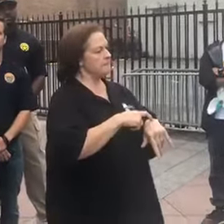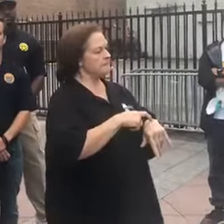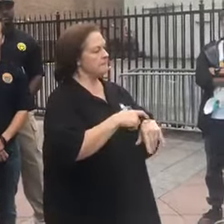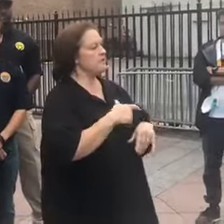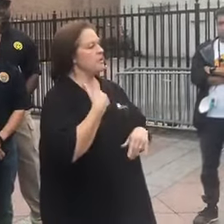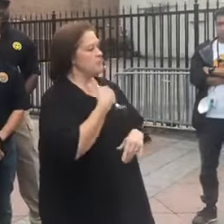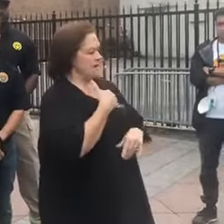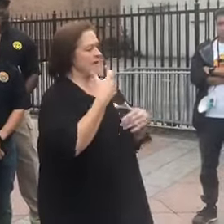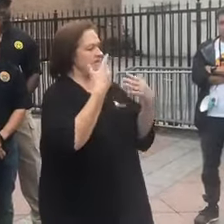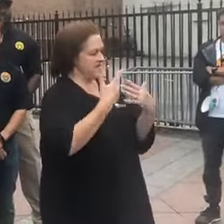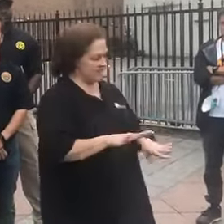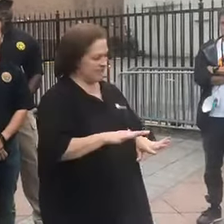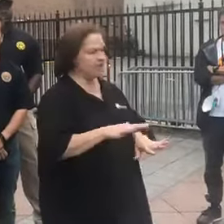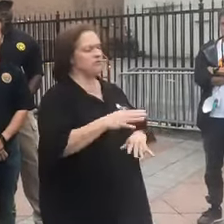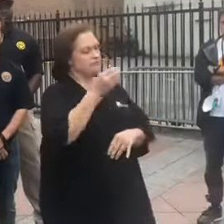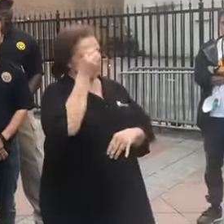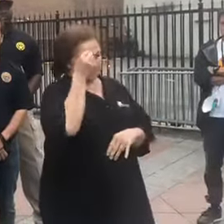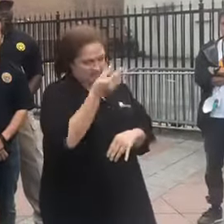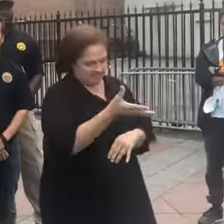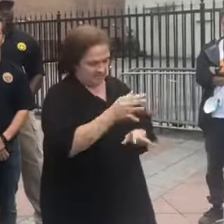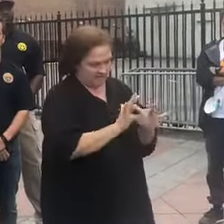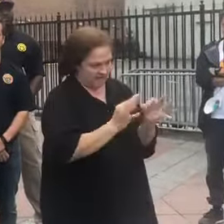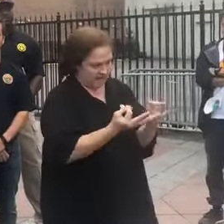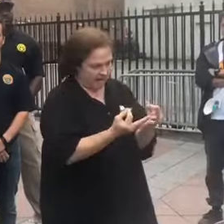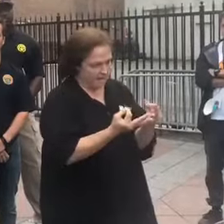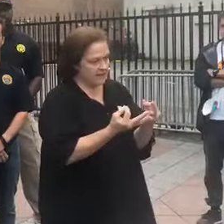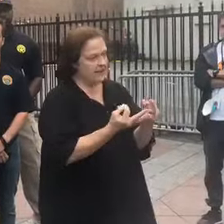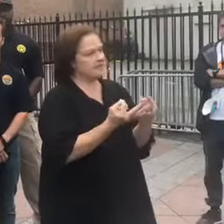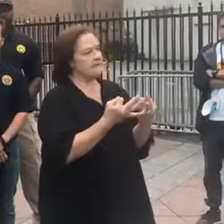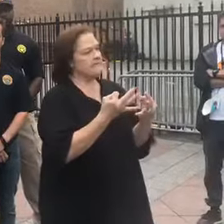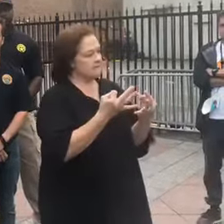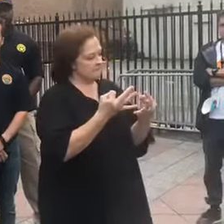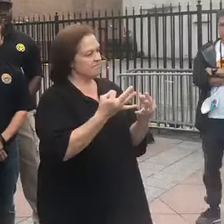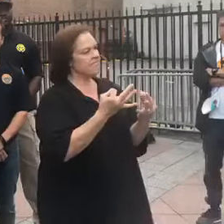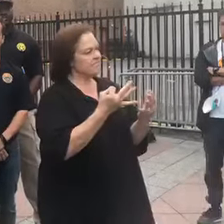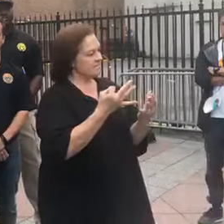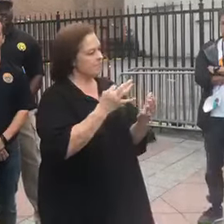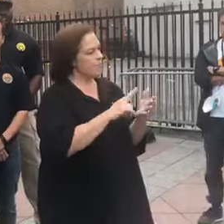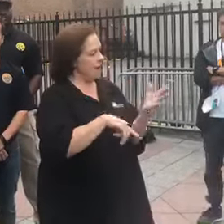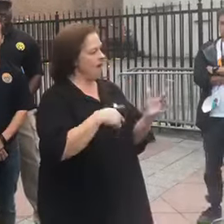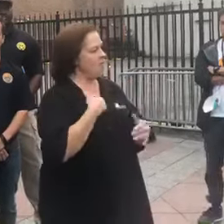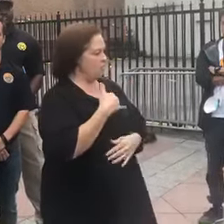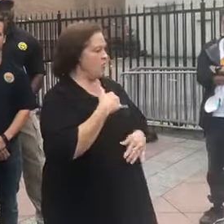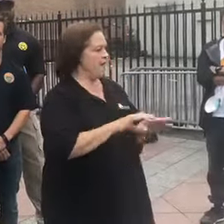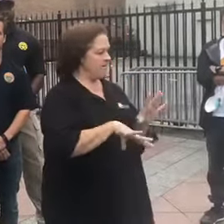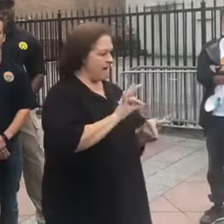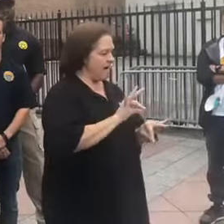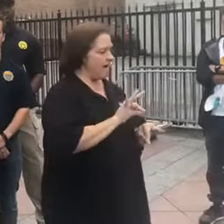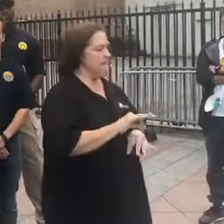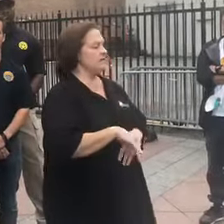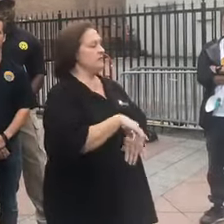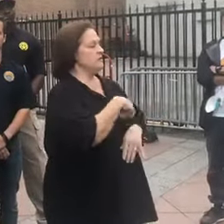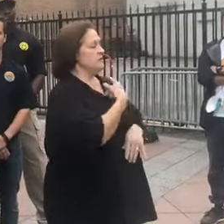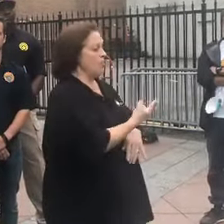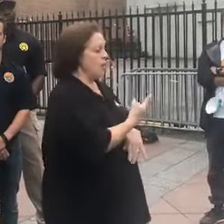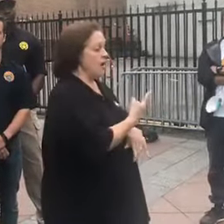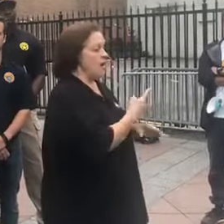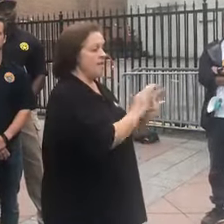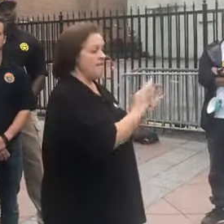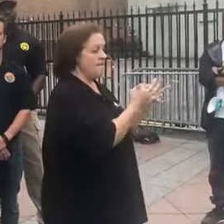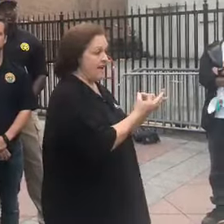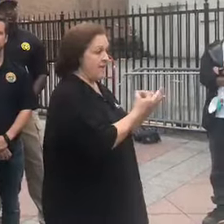one individual who we have never actually been able to put our sights on, but all of our indicators have proven that